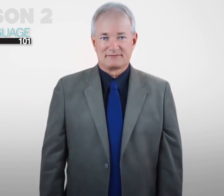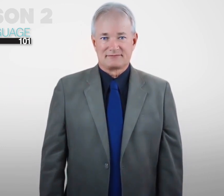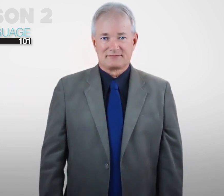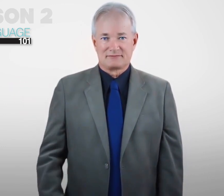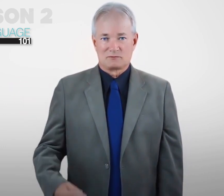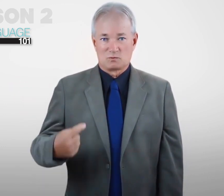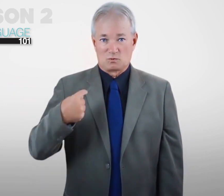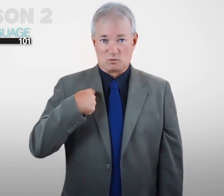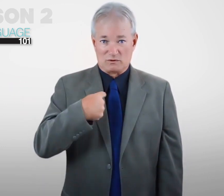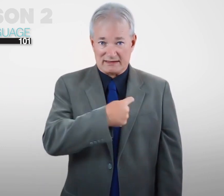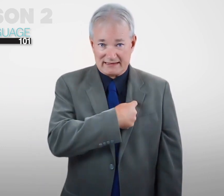we,